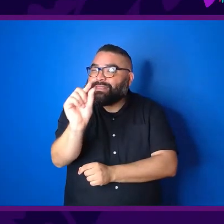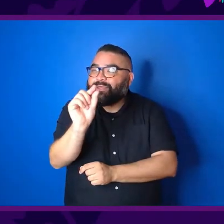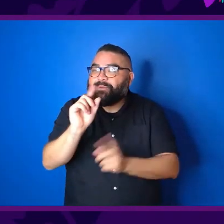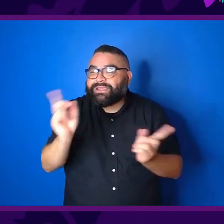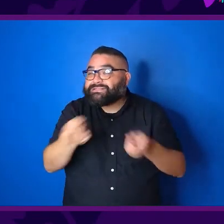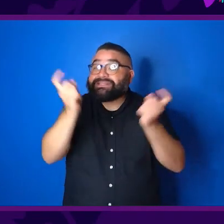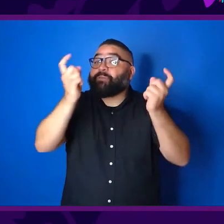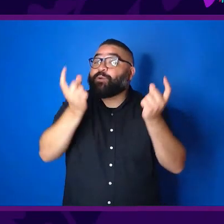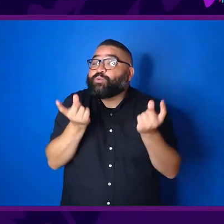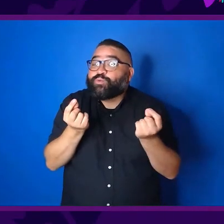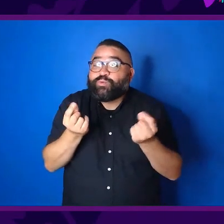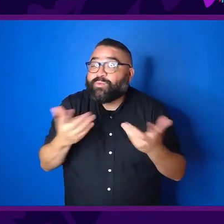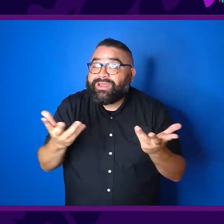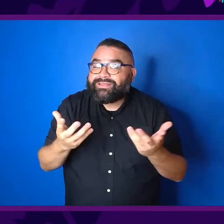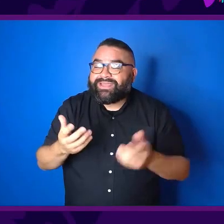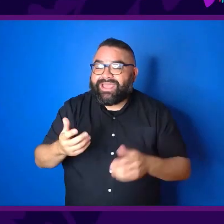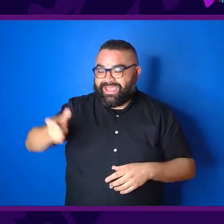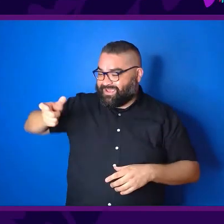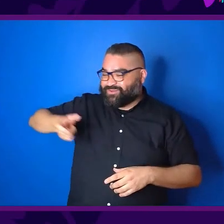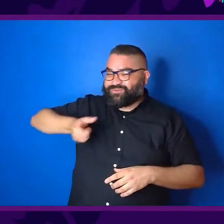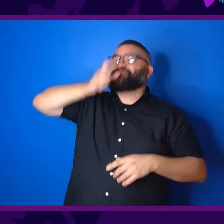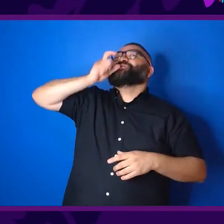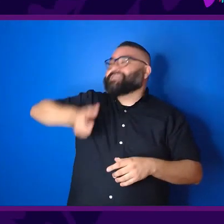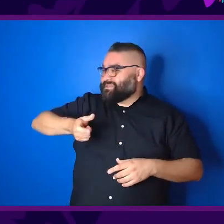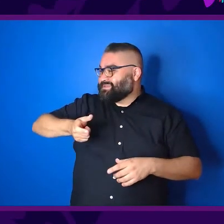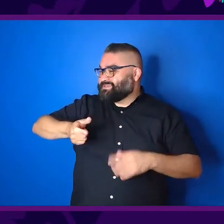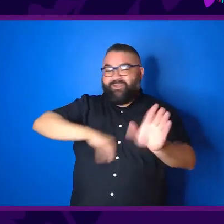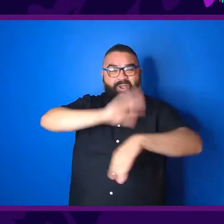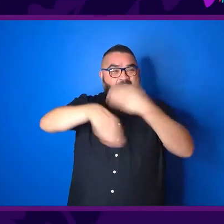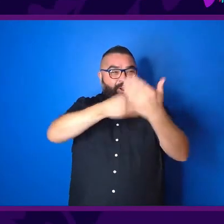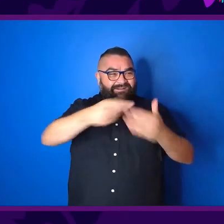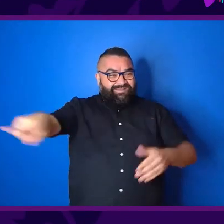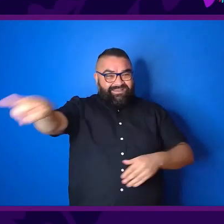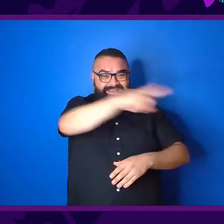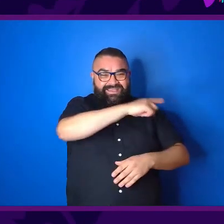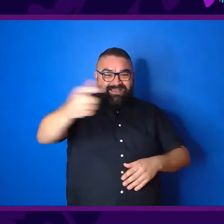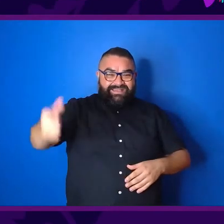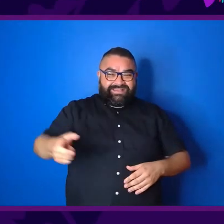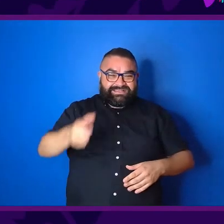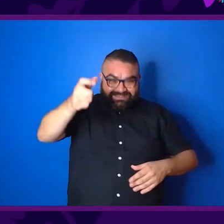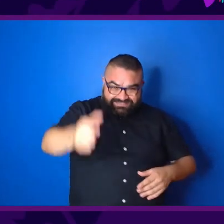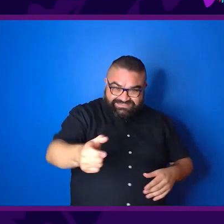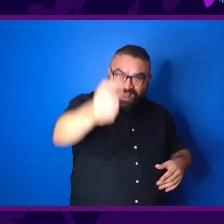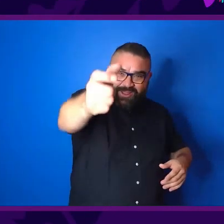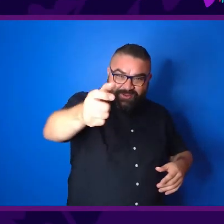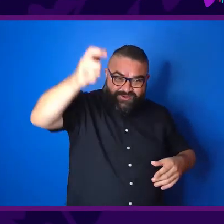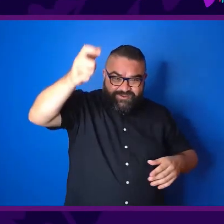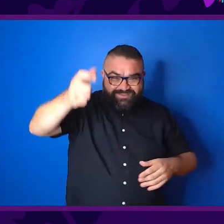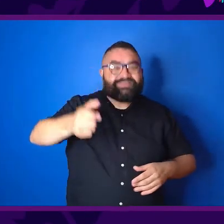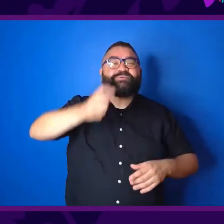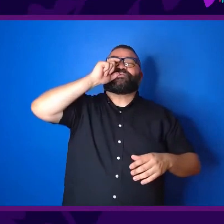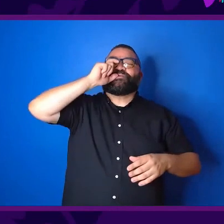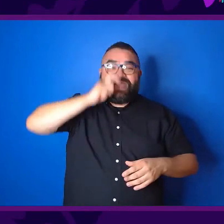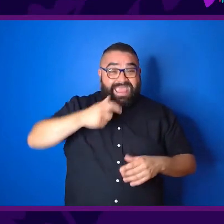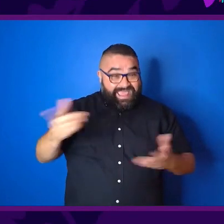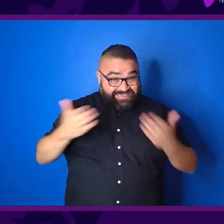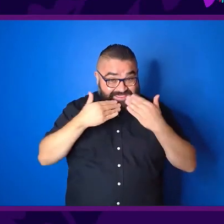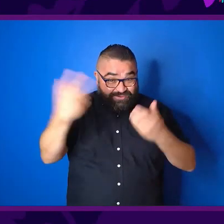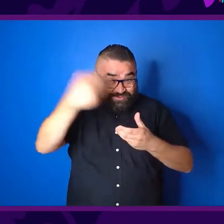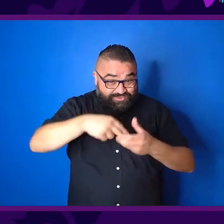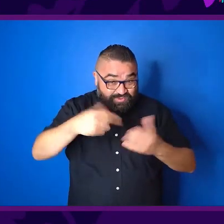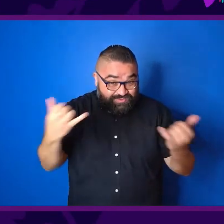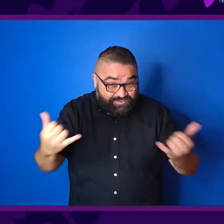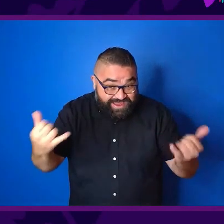celebratory drink to everyone out there. I salute all of you. Thank you very much for joining us today, and hope to see you at my